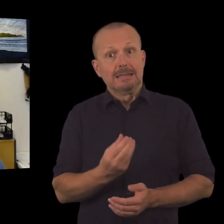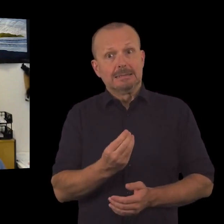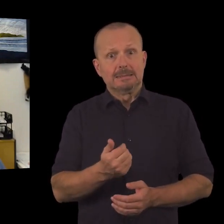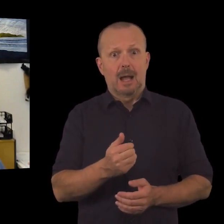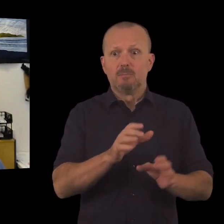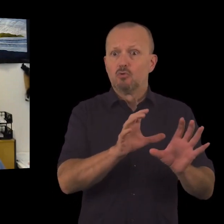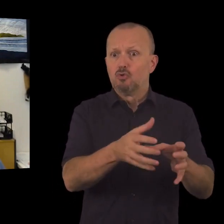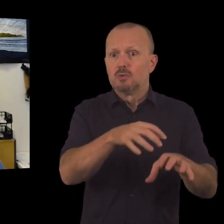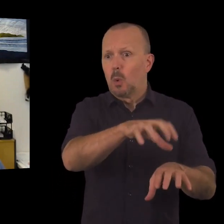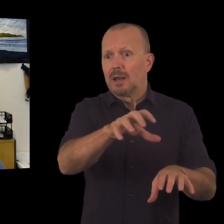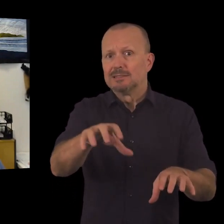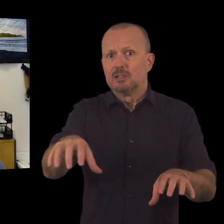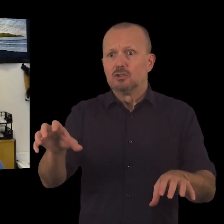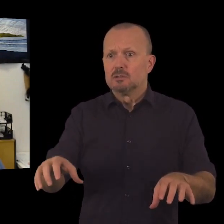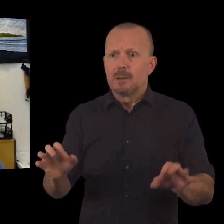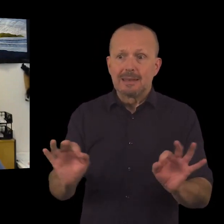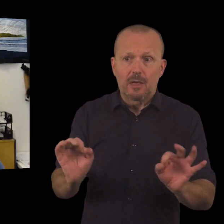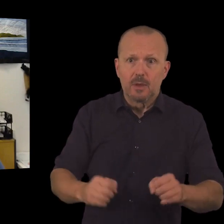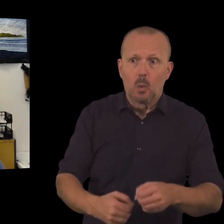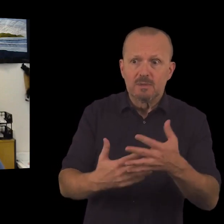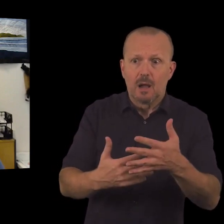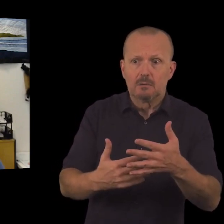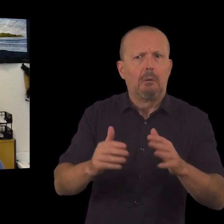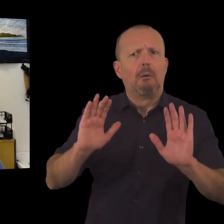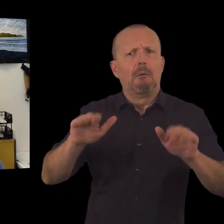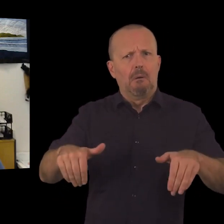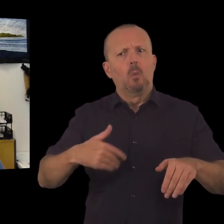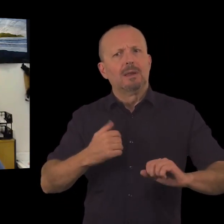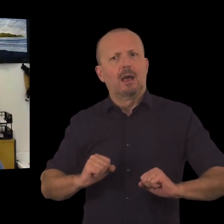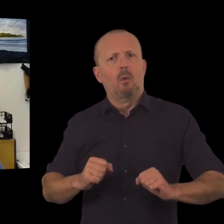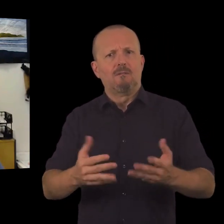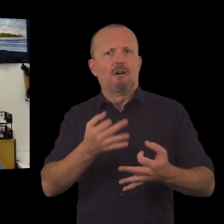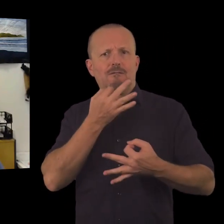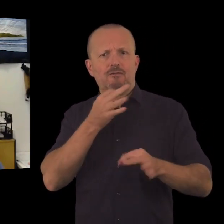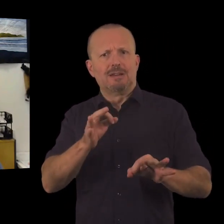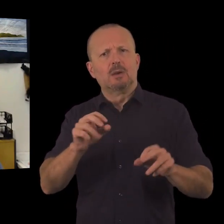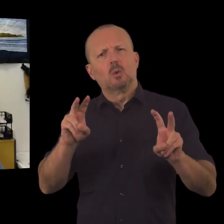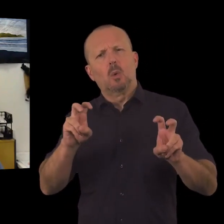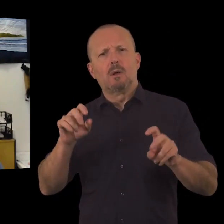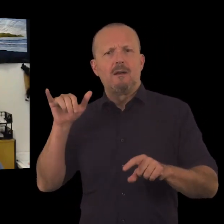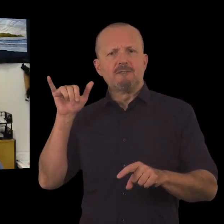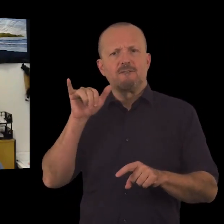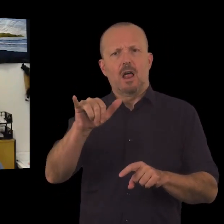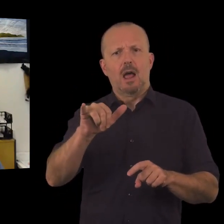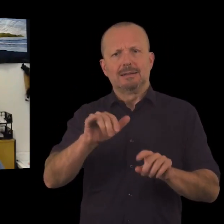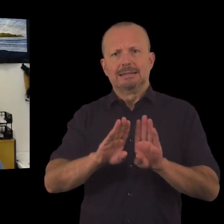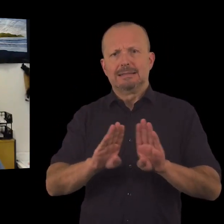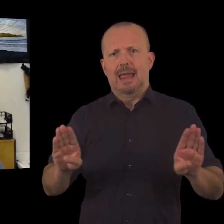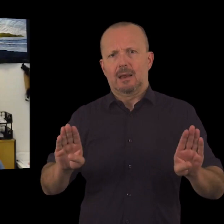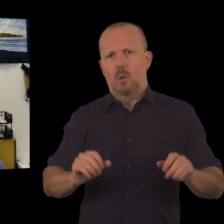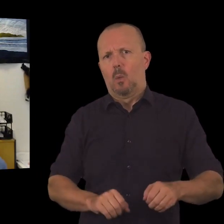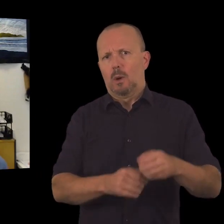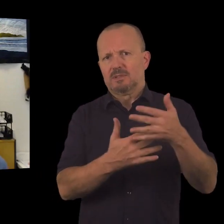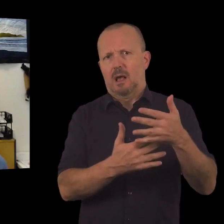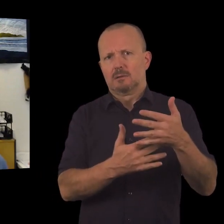promote yourselves, no worries. We can set you up with a flight deck website that's for free, and it has the added benefit